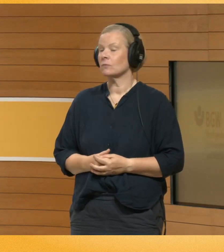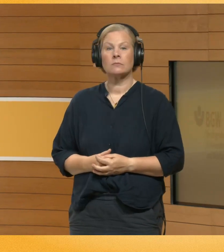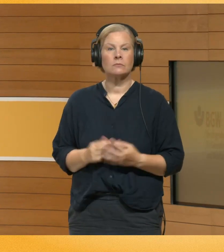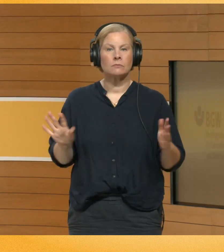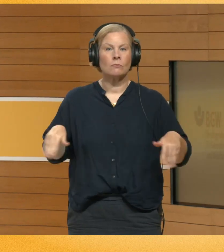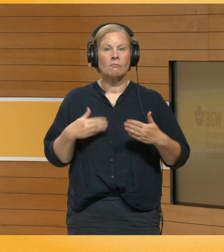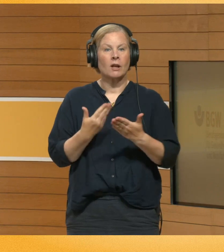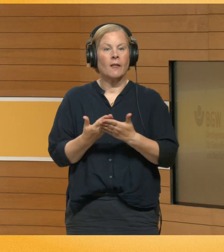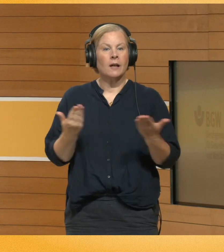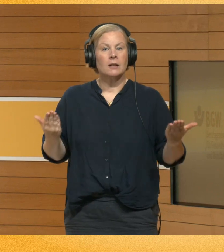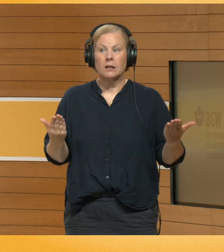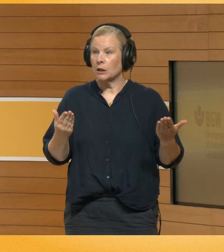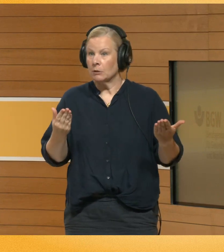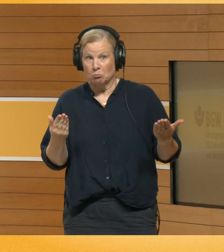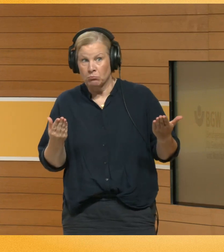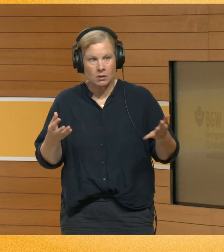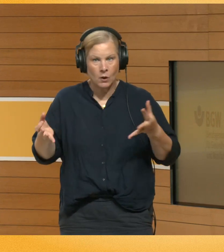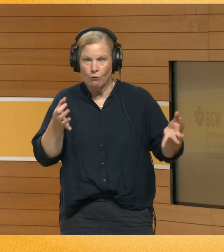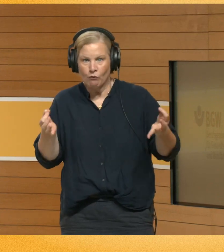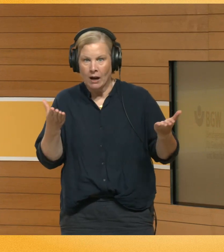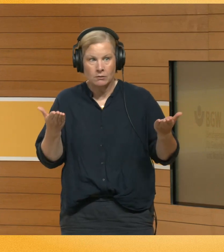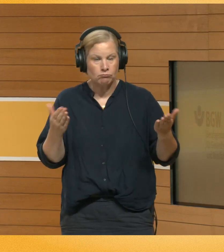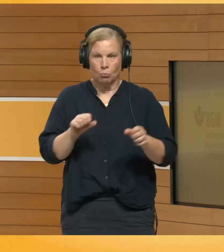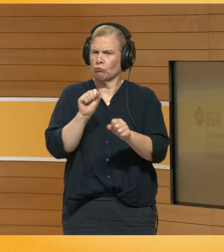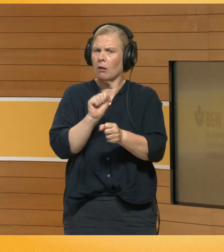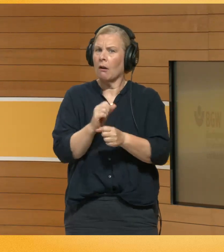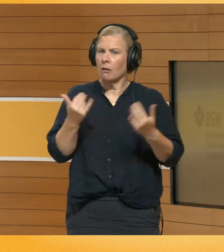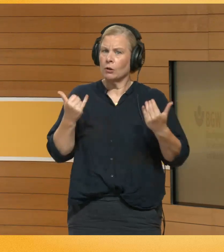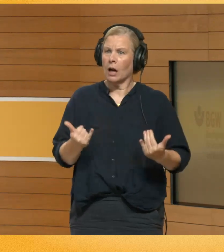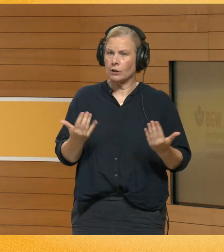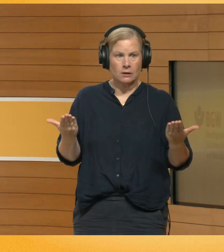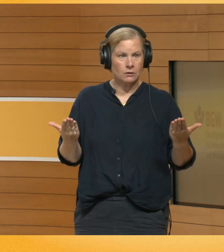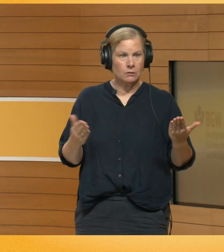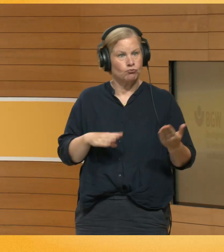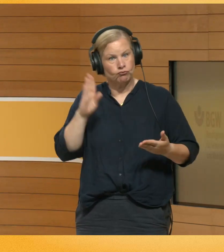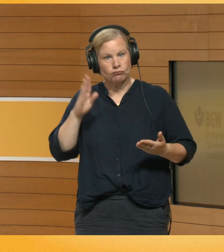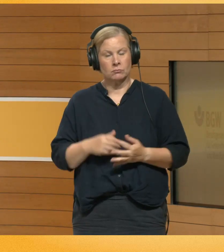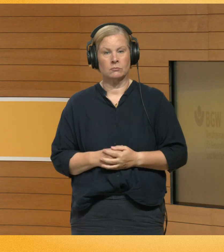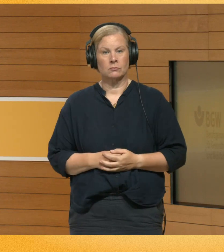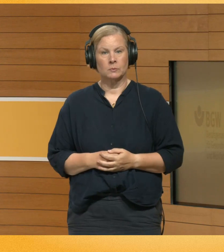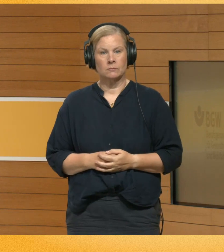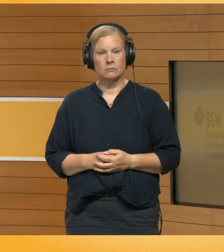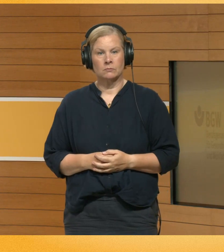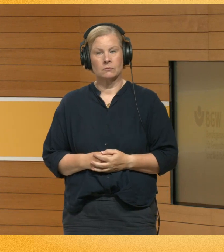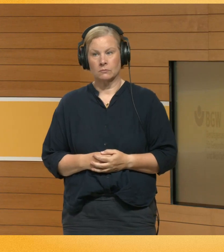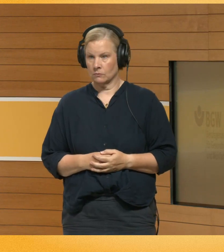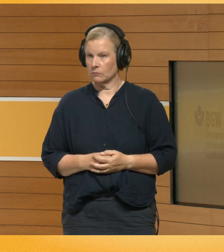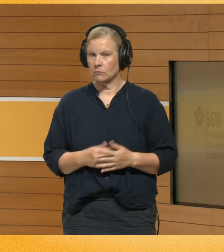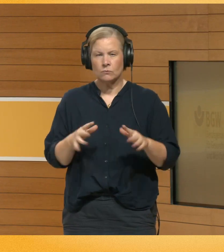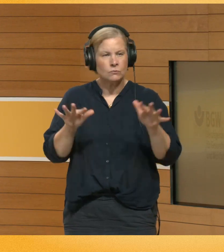quick question, maybe you're going to have a look at the audience first, if someone's there. If not, we can also have a look